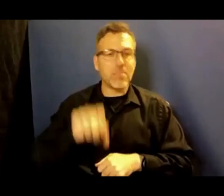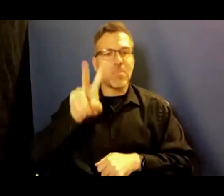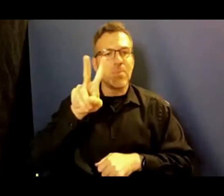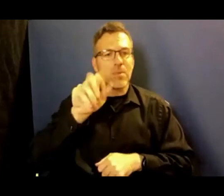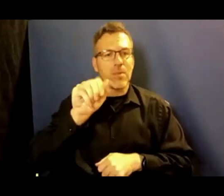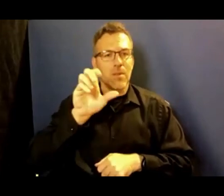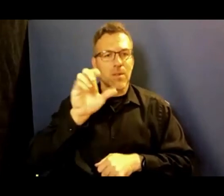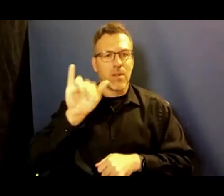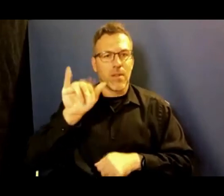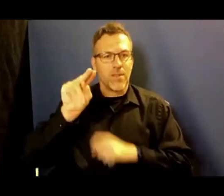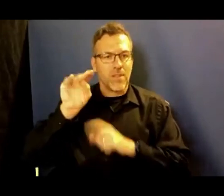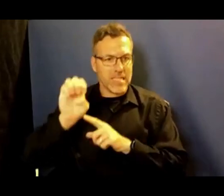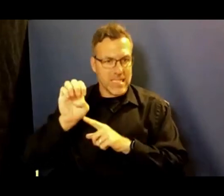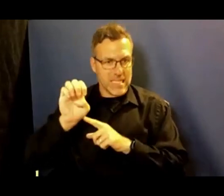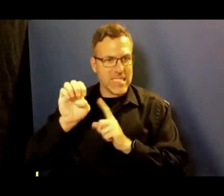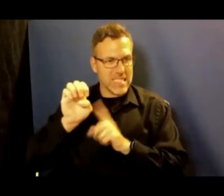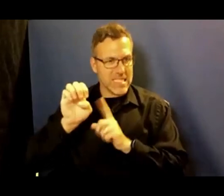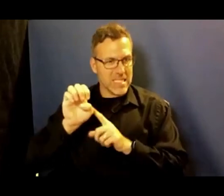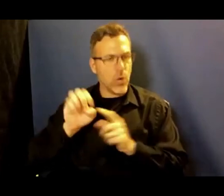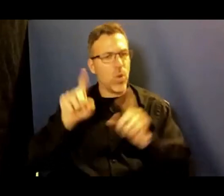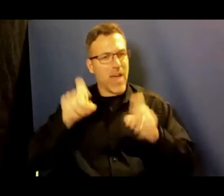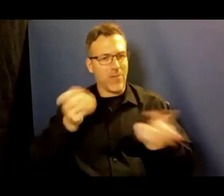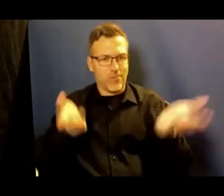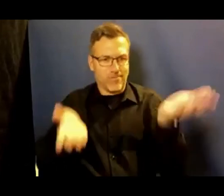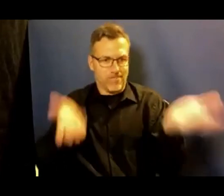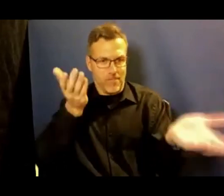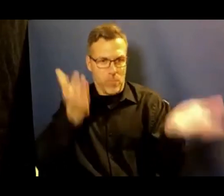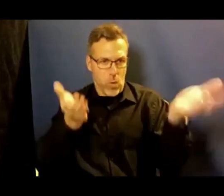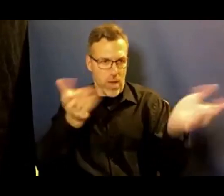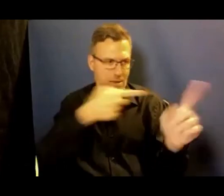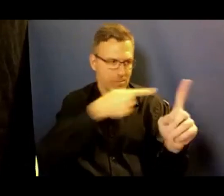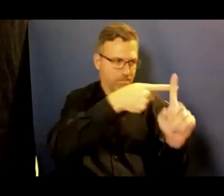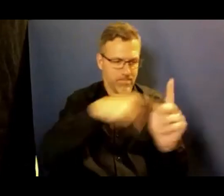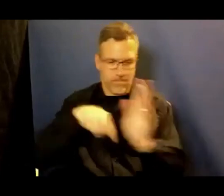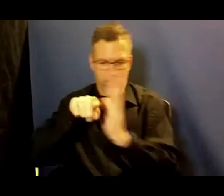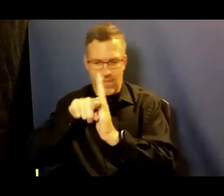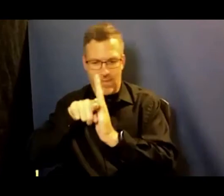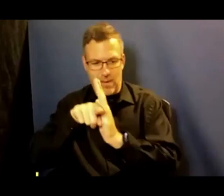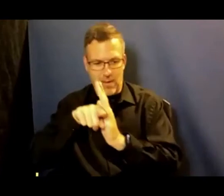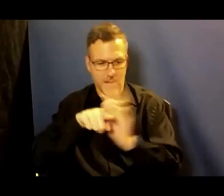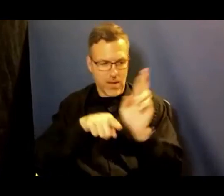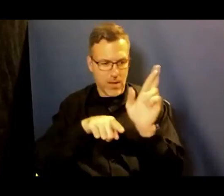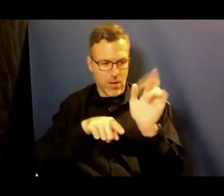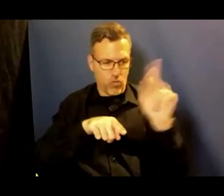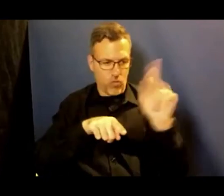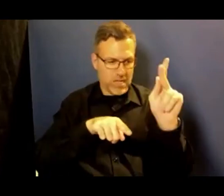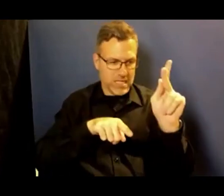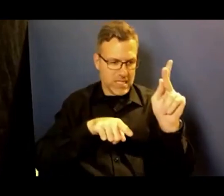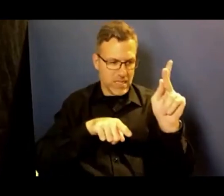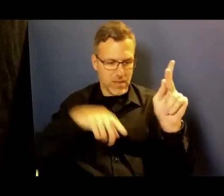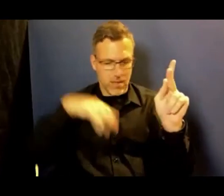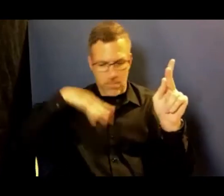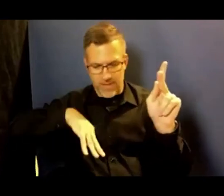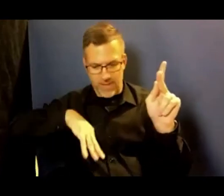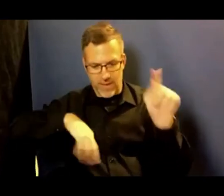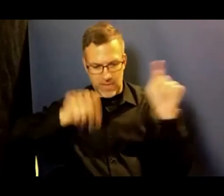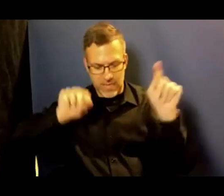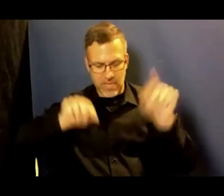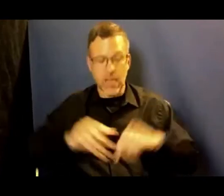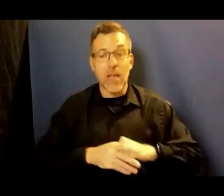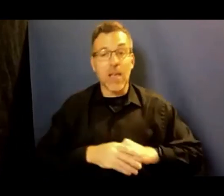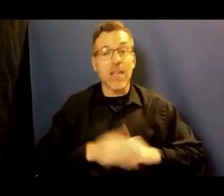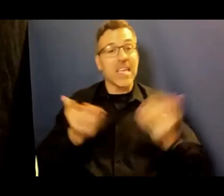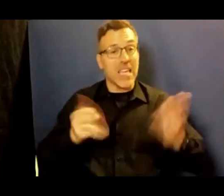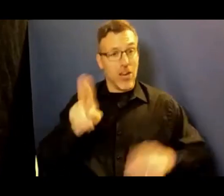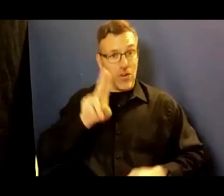benefit. And in the US, we really minimize those risks. So years ago, there was a vaccine